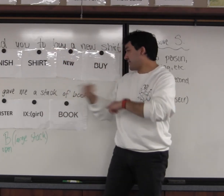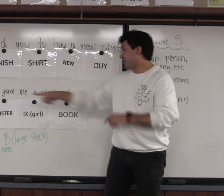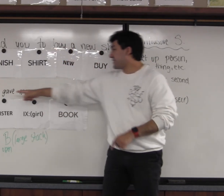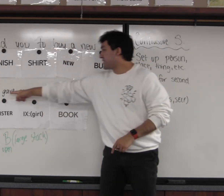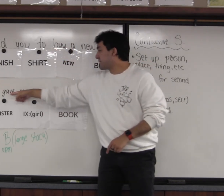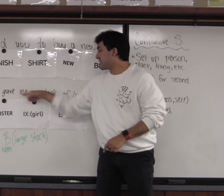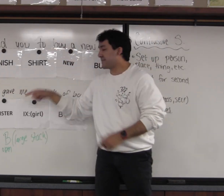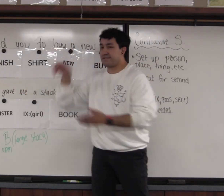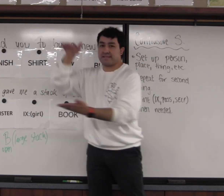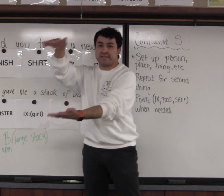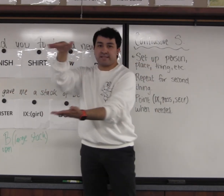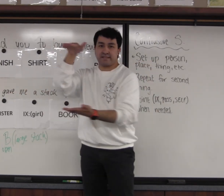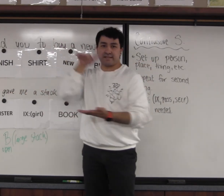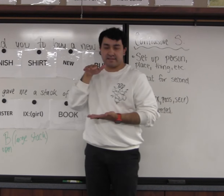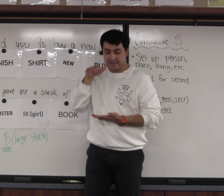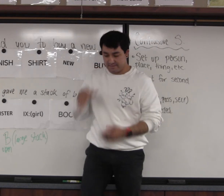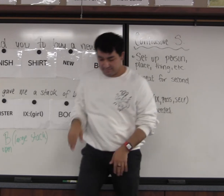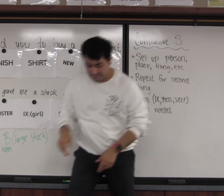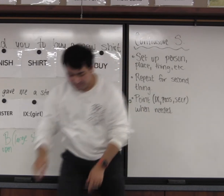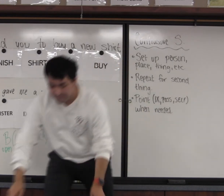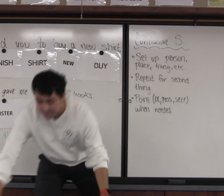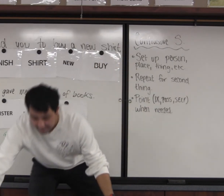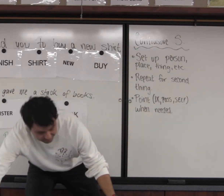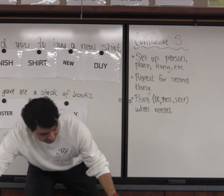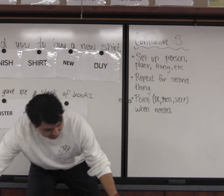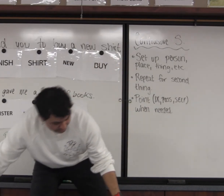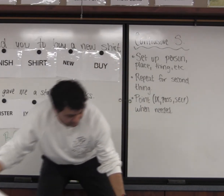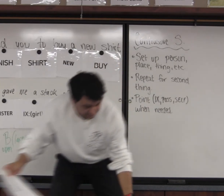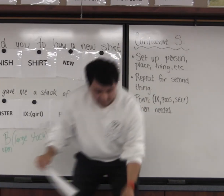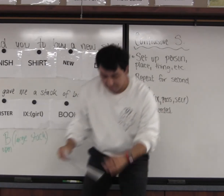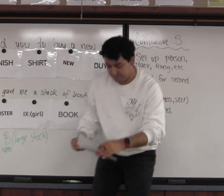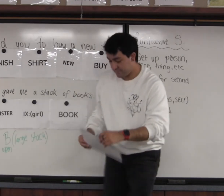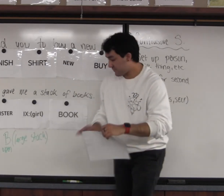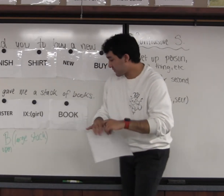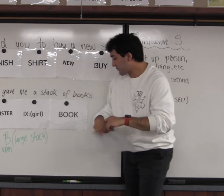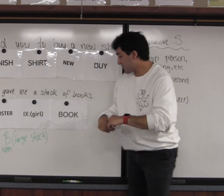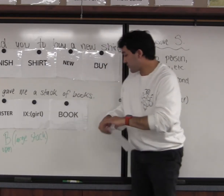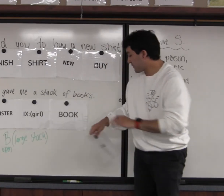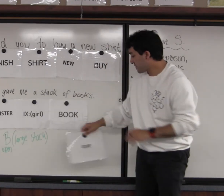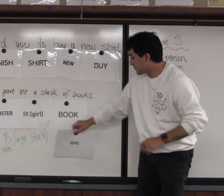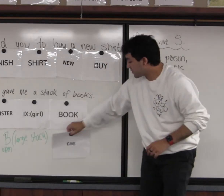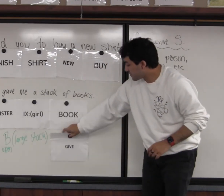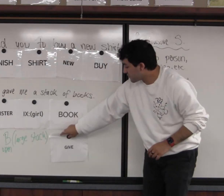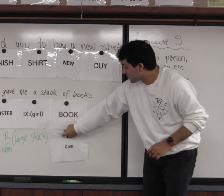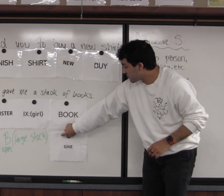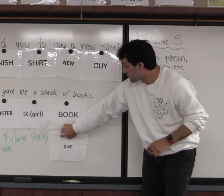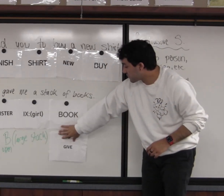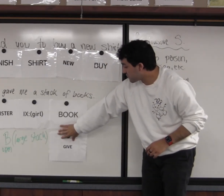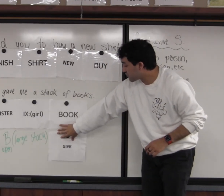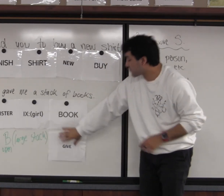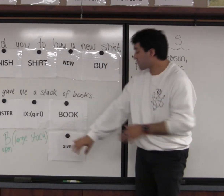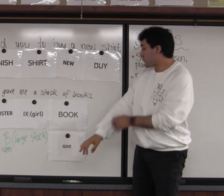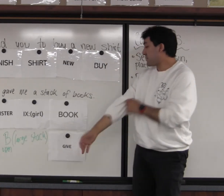have some better ideas. So when I'm reading my class, I know exactly what I'm doing. Again, that's the point of class, is so that when you read it, you know exactly what to